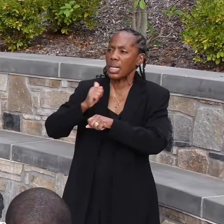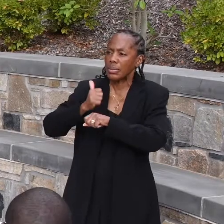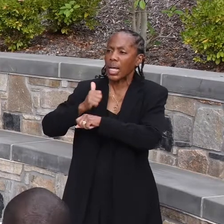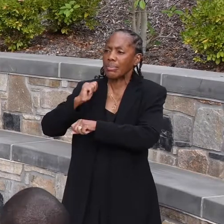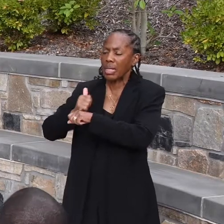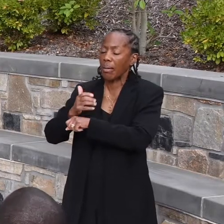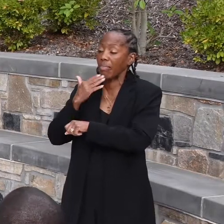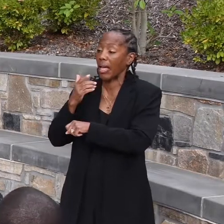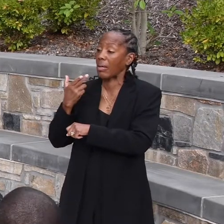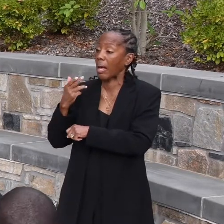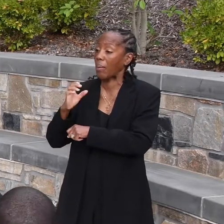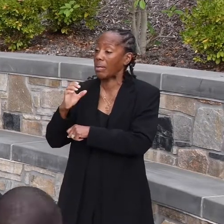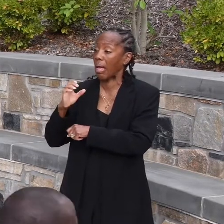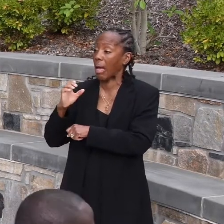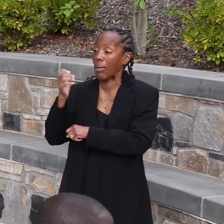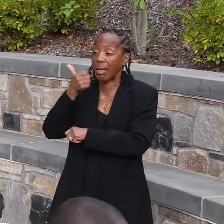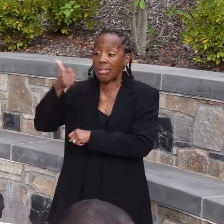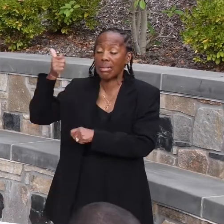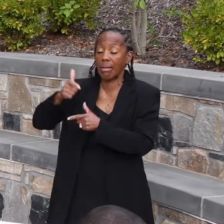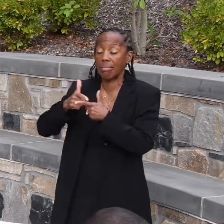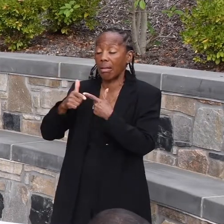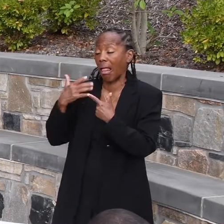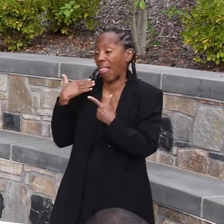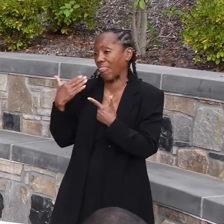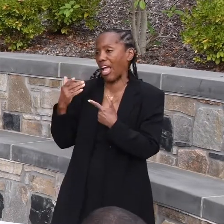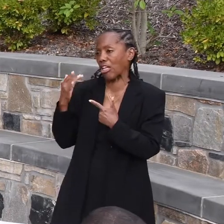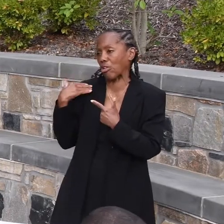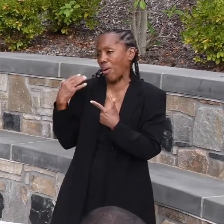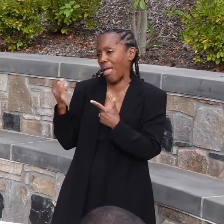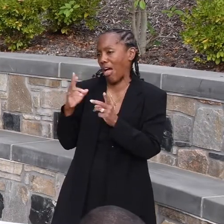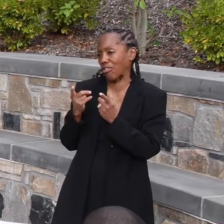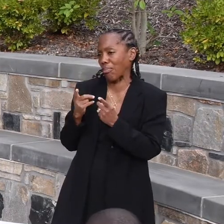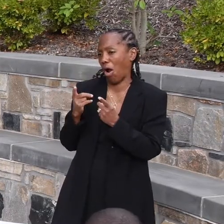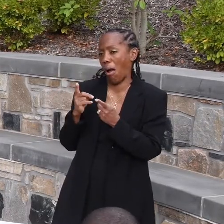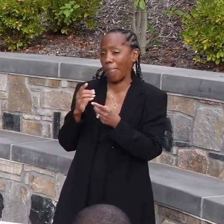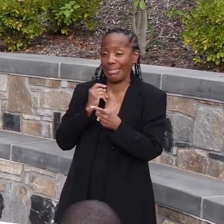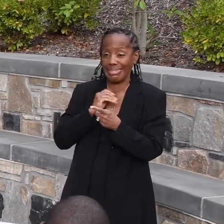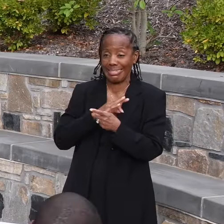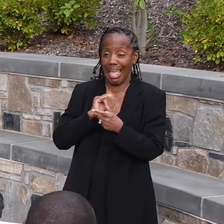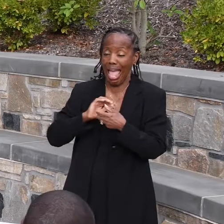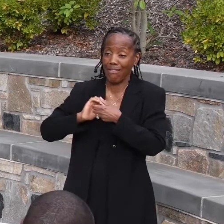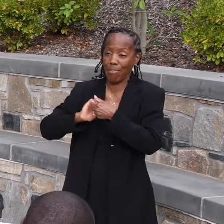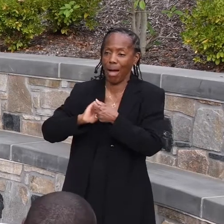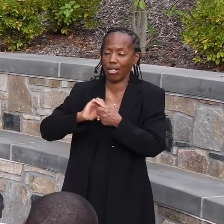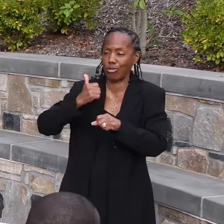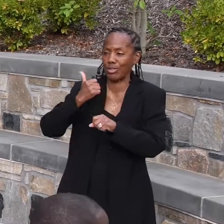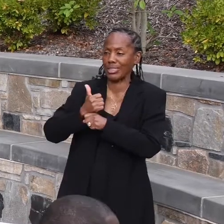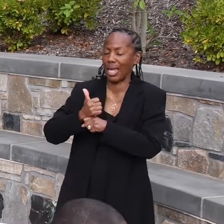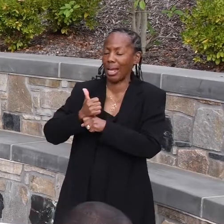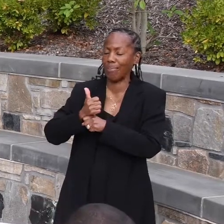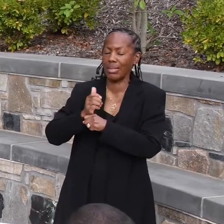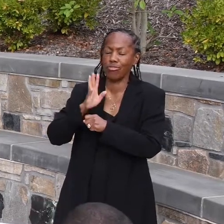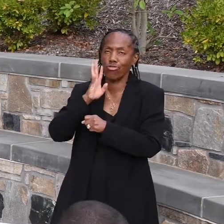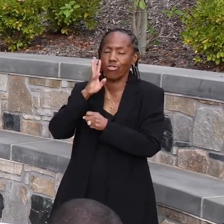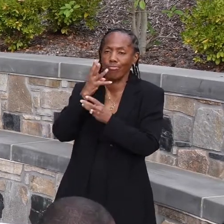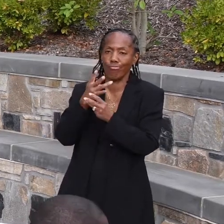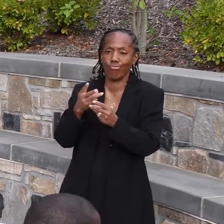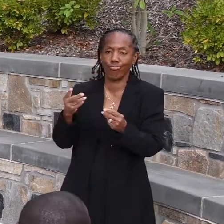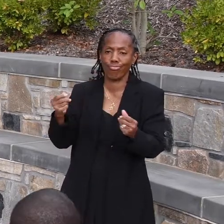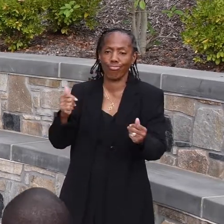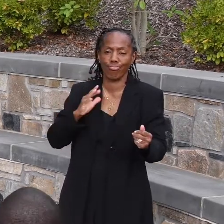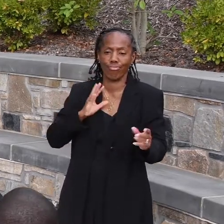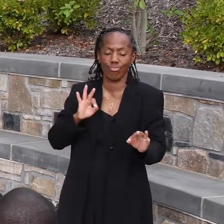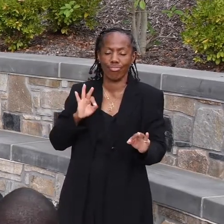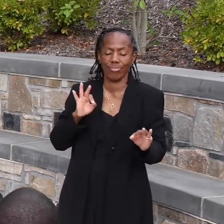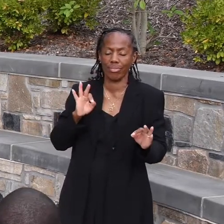you to the county executive, to the health department staff and partners who have crafted this creative solution.